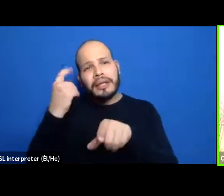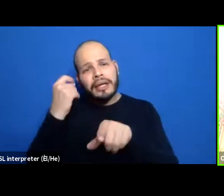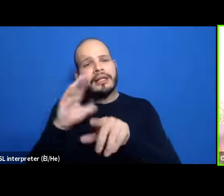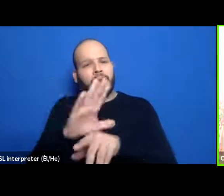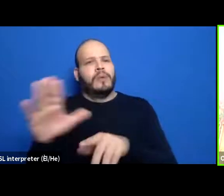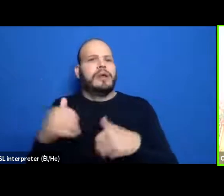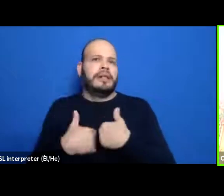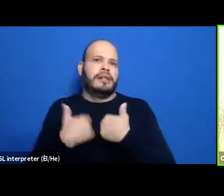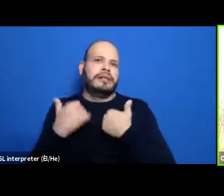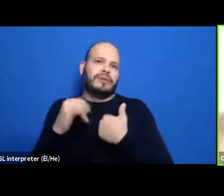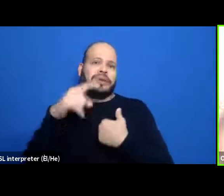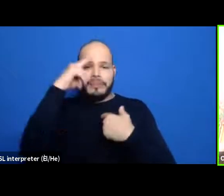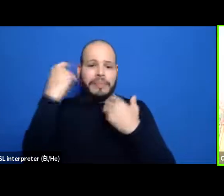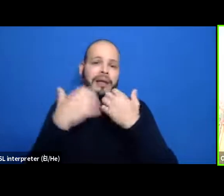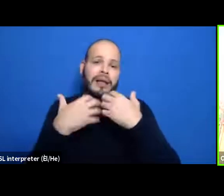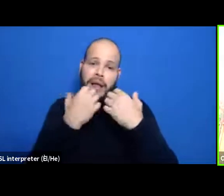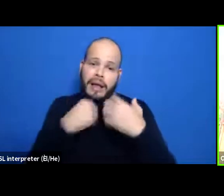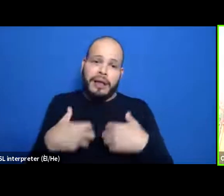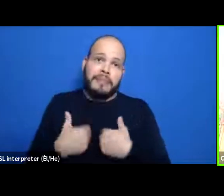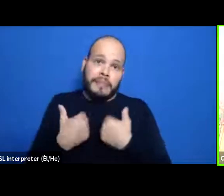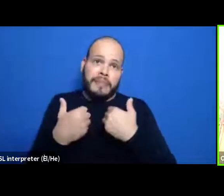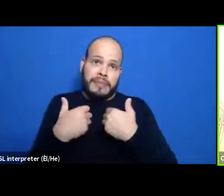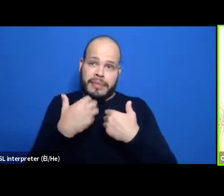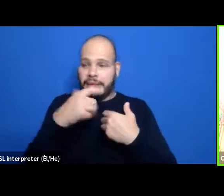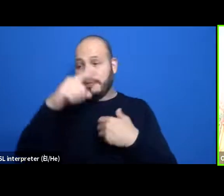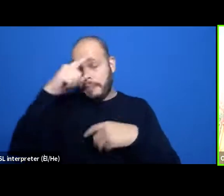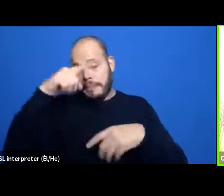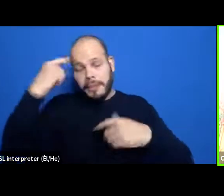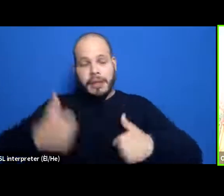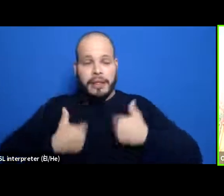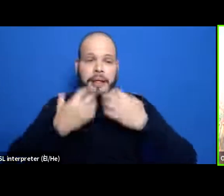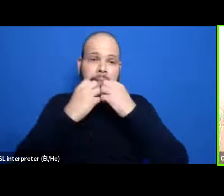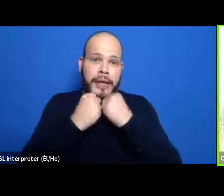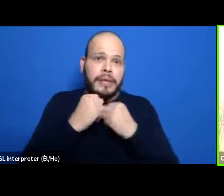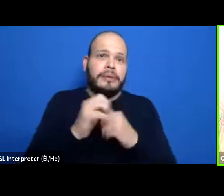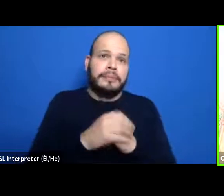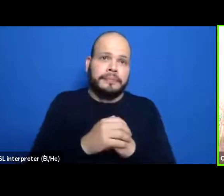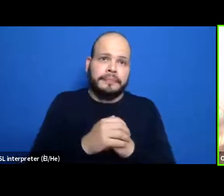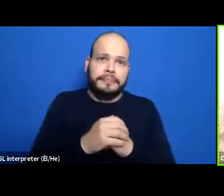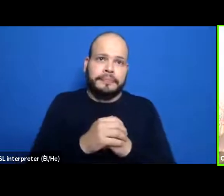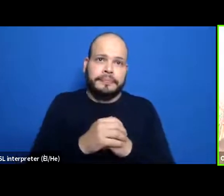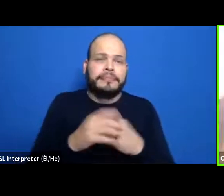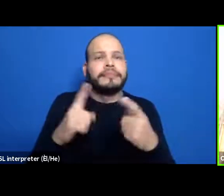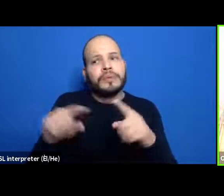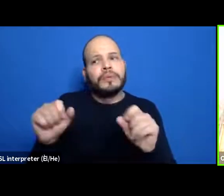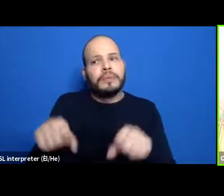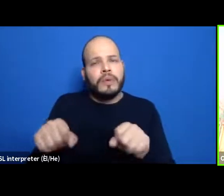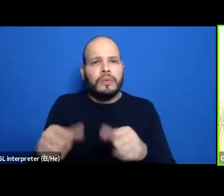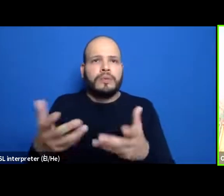so making space is able to restore relationship. And that becomes very